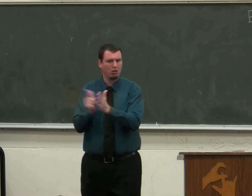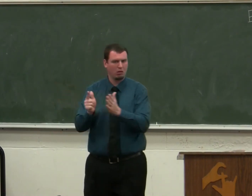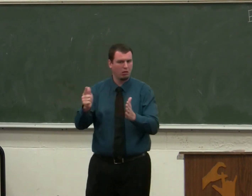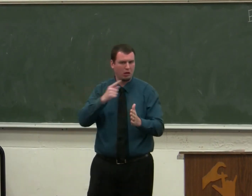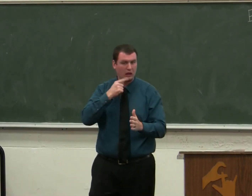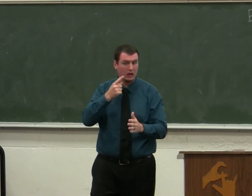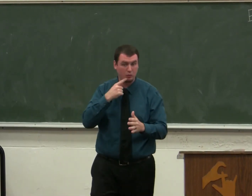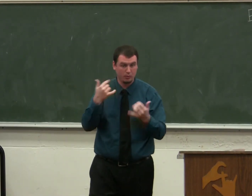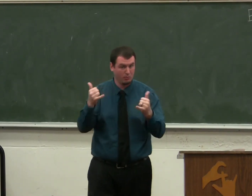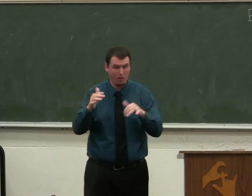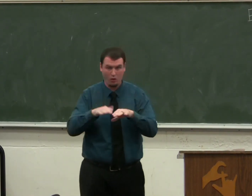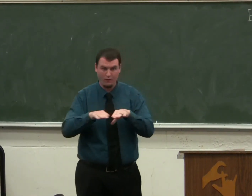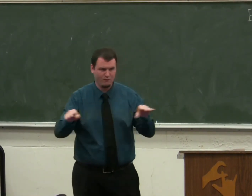One rule, you know, for our